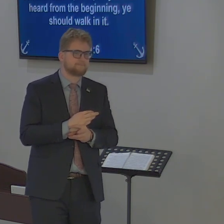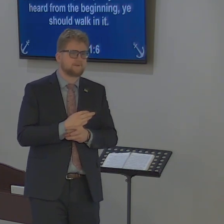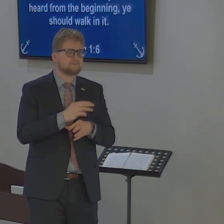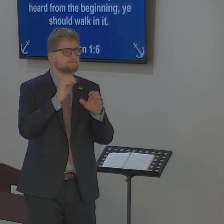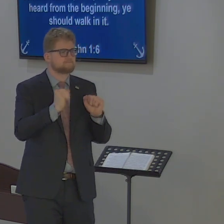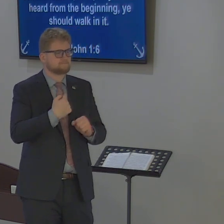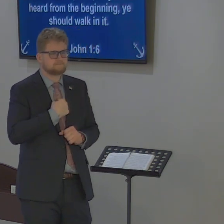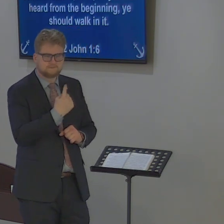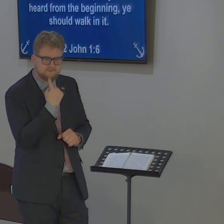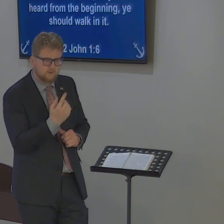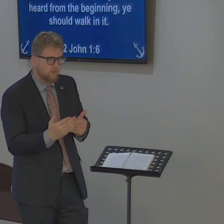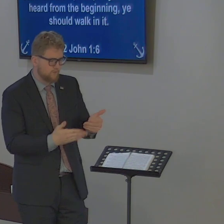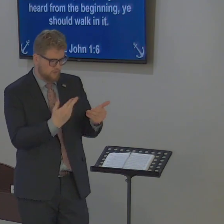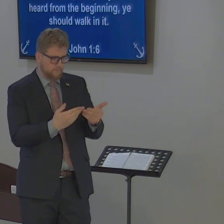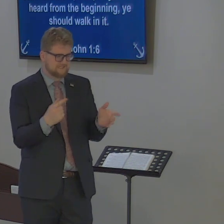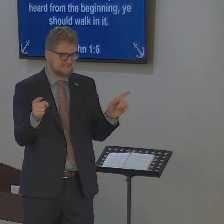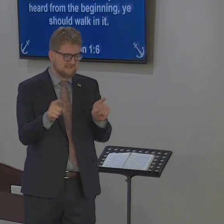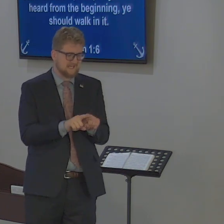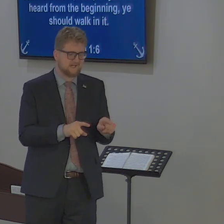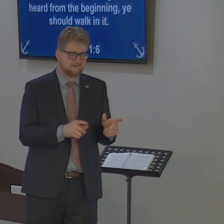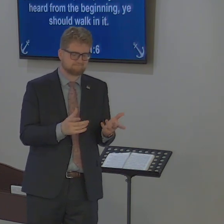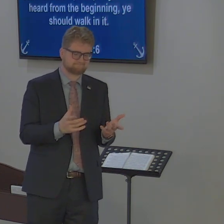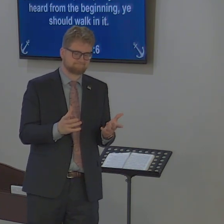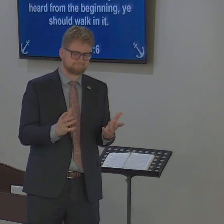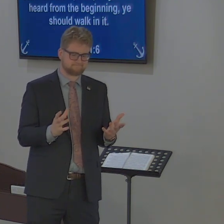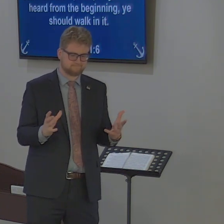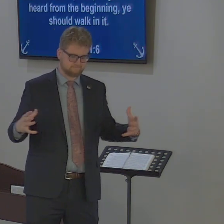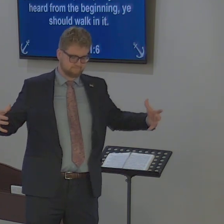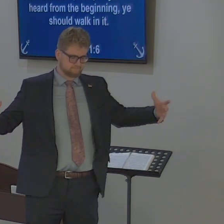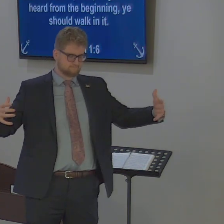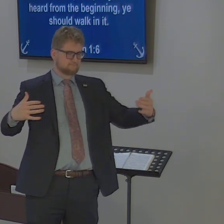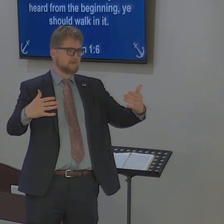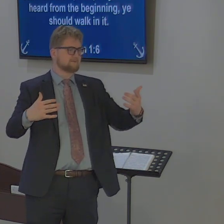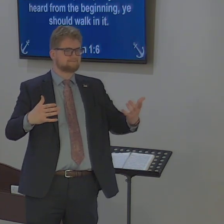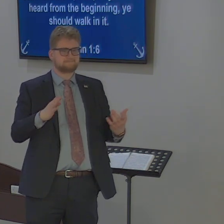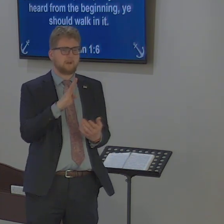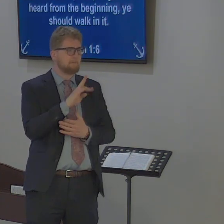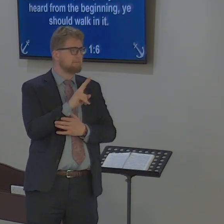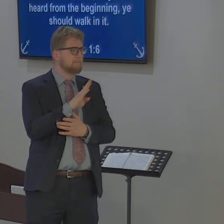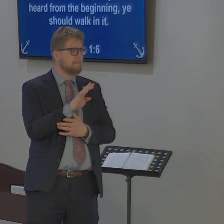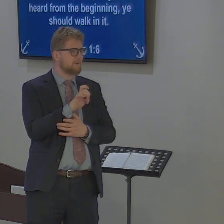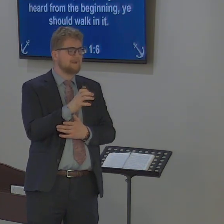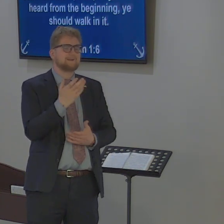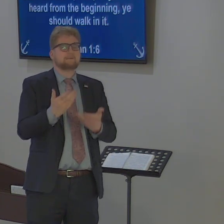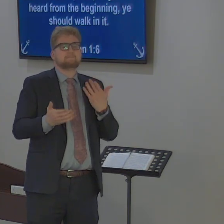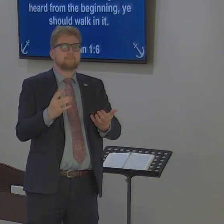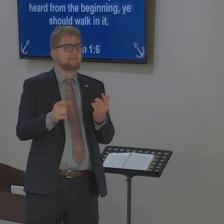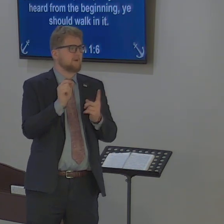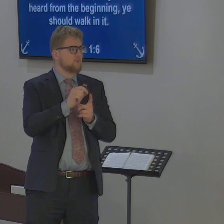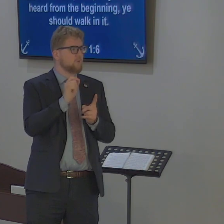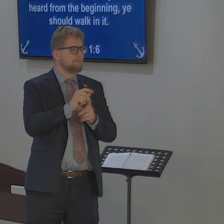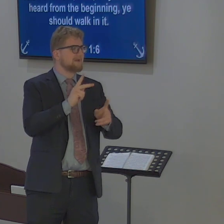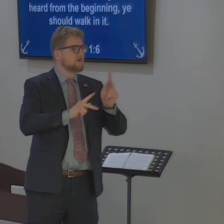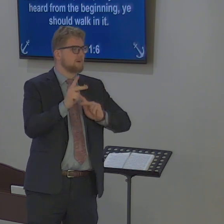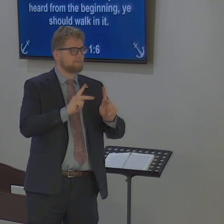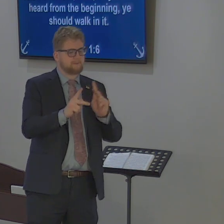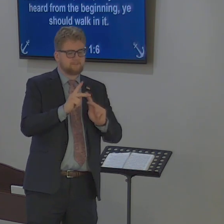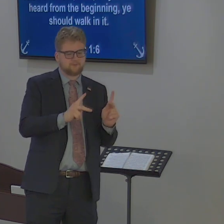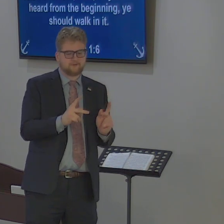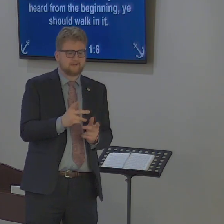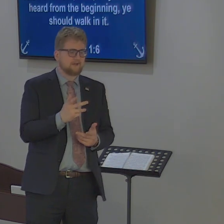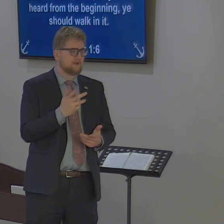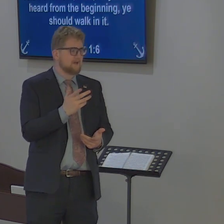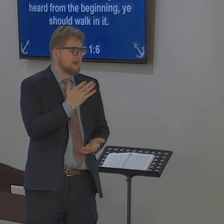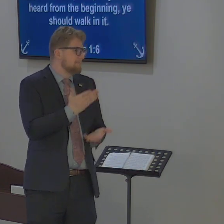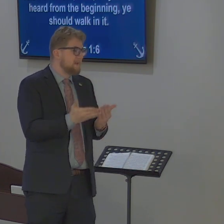a bubble, right? We pick on people sometimes that get hurt or not so graceful or are sick often, right? We say, we got to put you in a bubble so